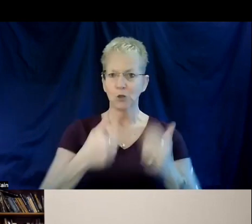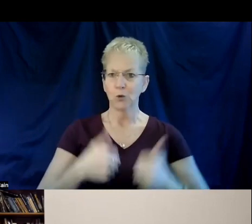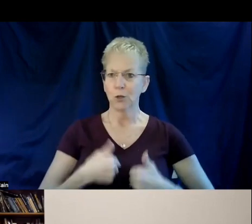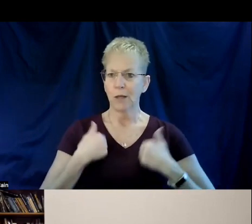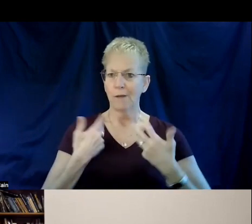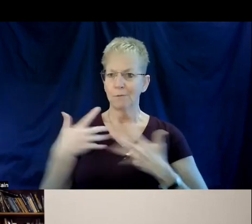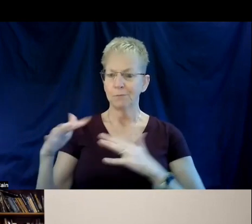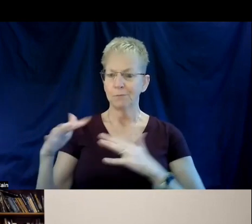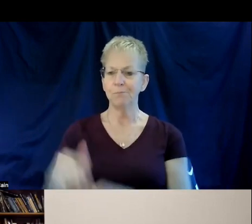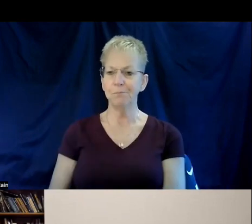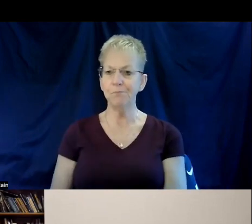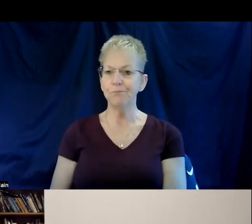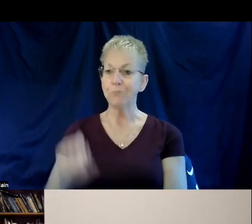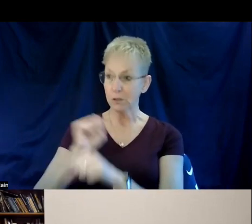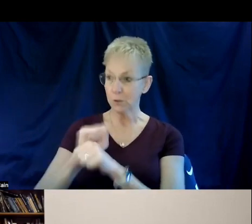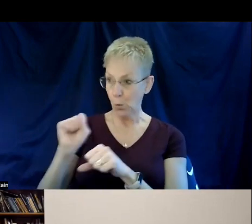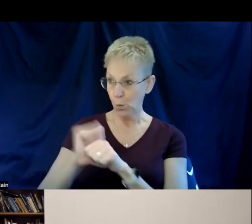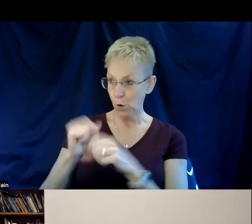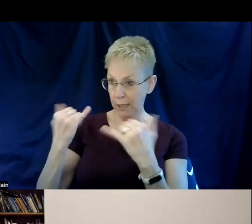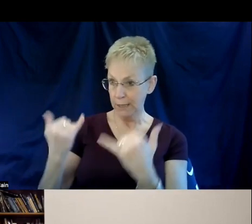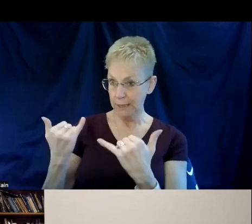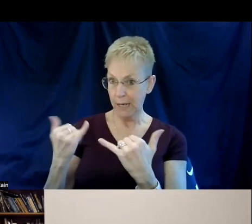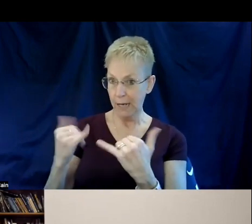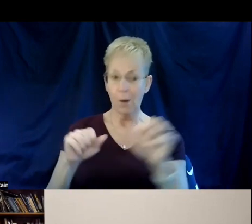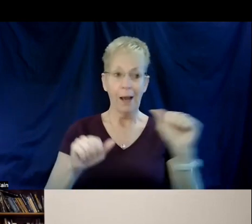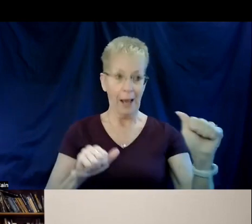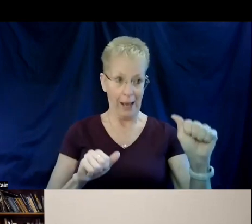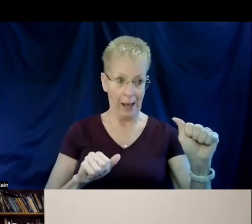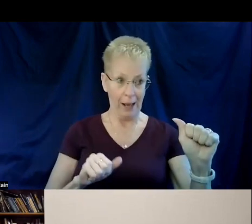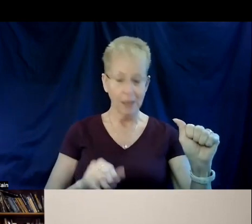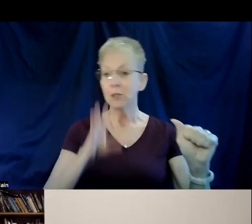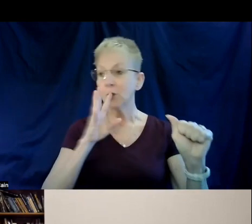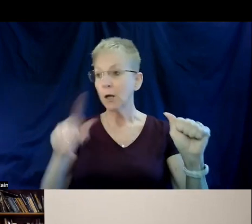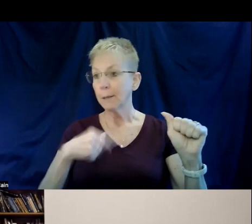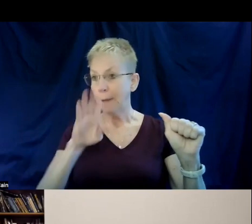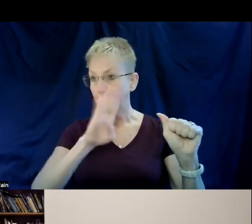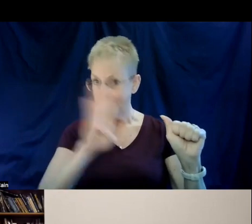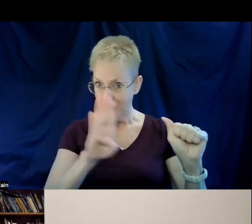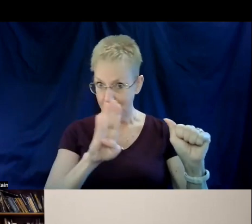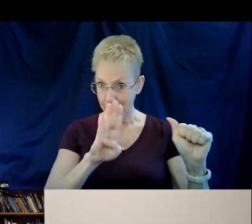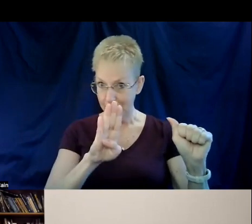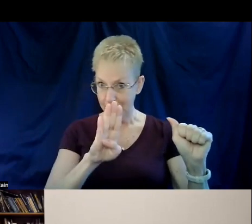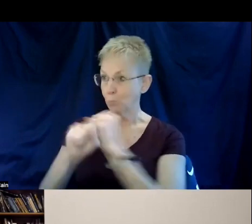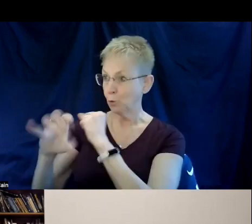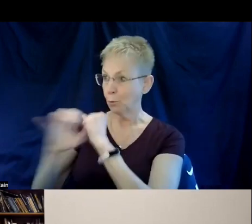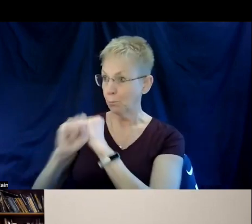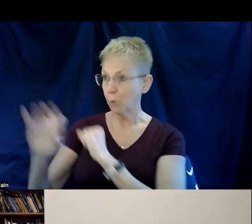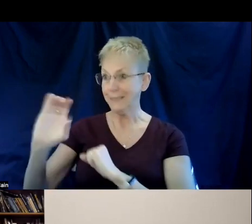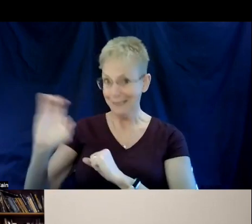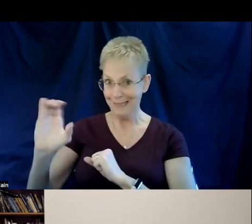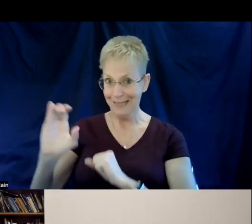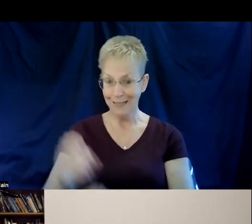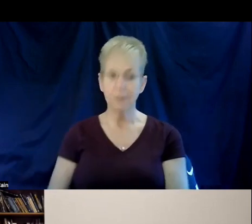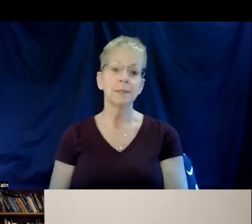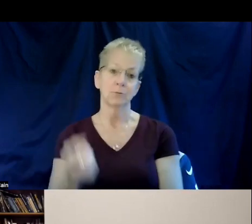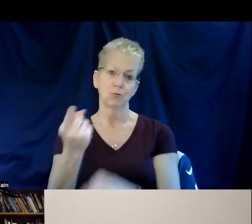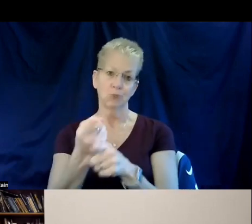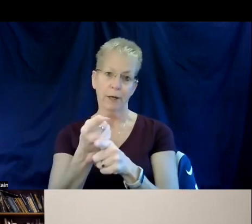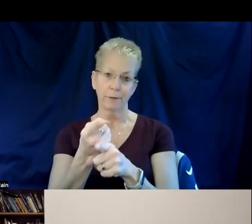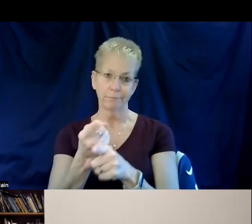Yep. So you're Yep. working on A while you're talking about B and you're promoting C. Yes, exactly.